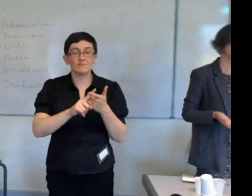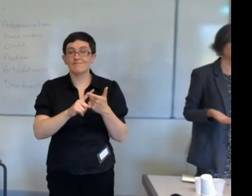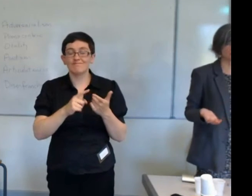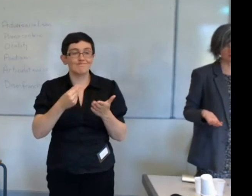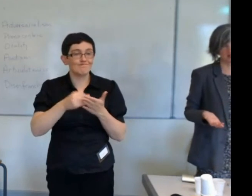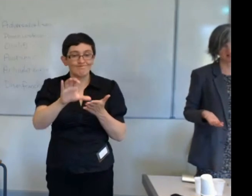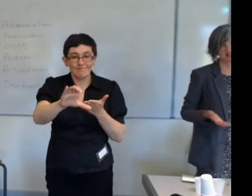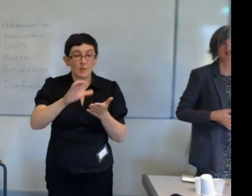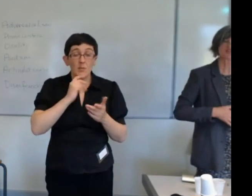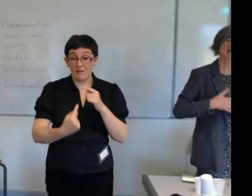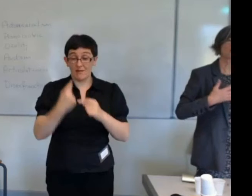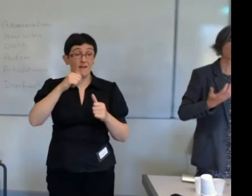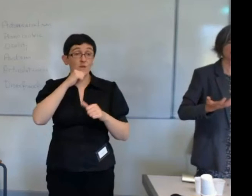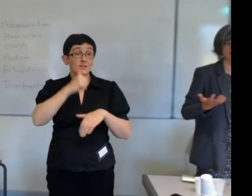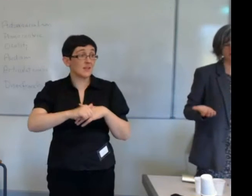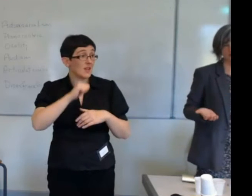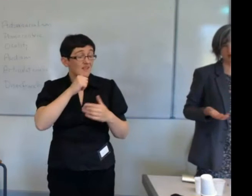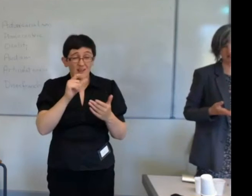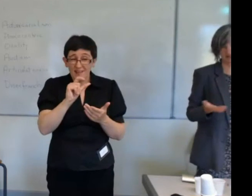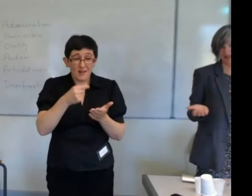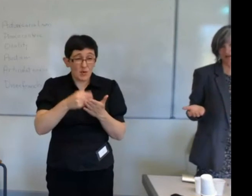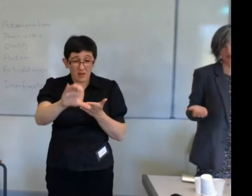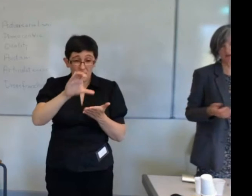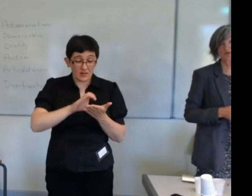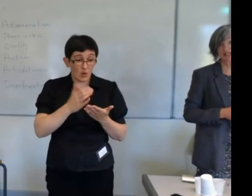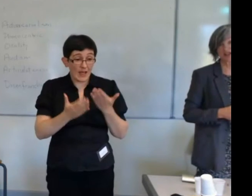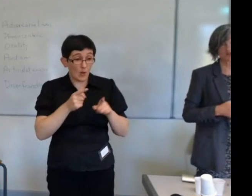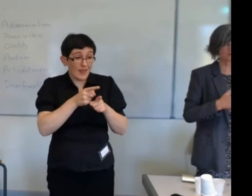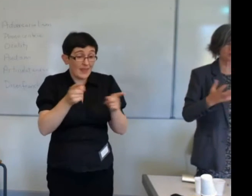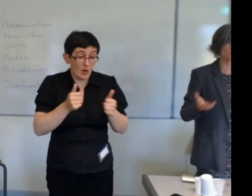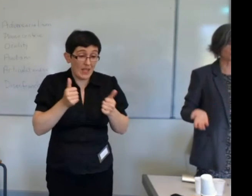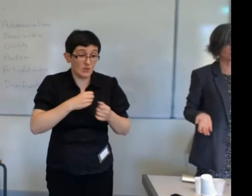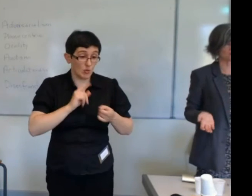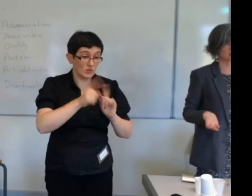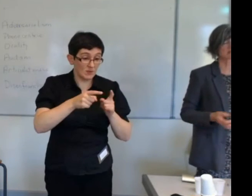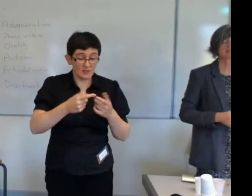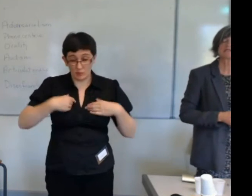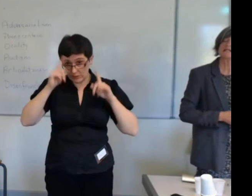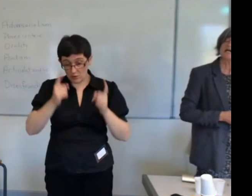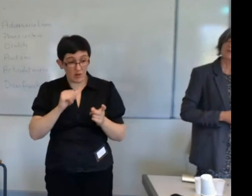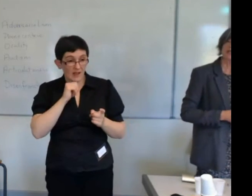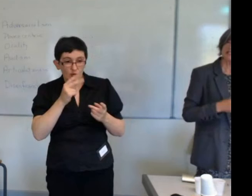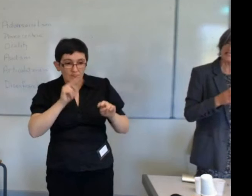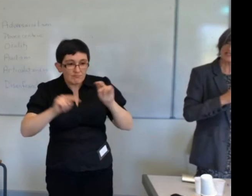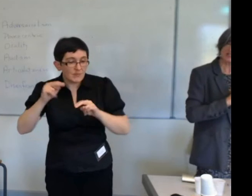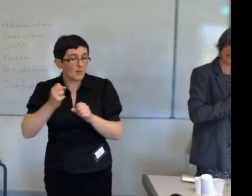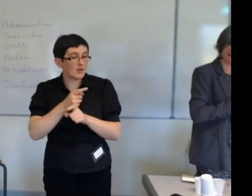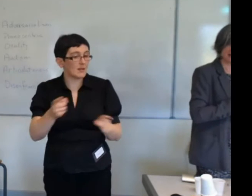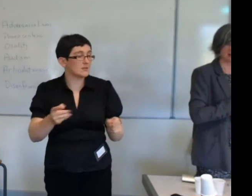in the first place. So how well they can respond, we don't really know. There's been no audit of that. But at least this is there now,